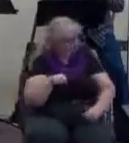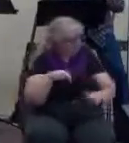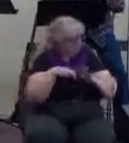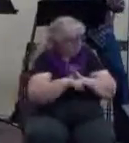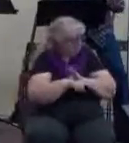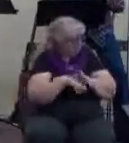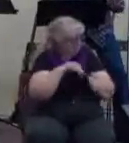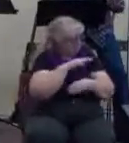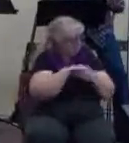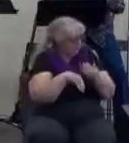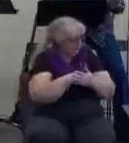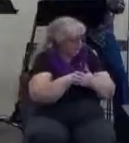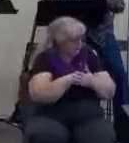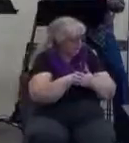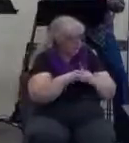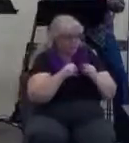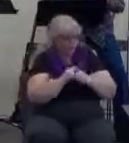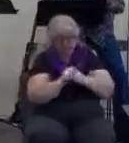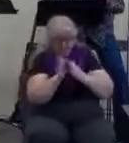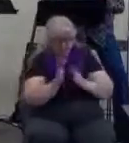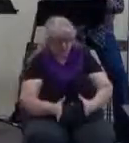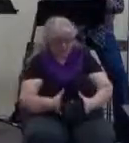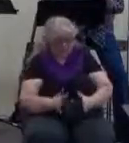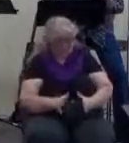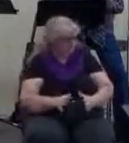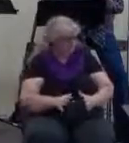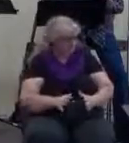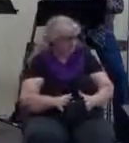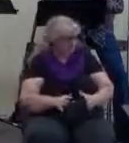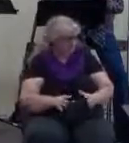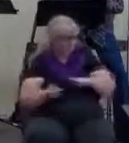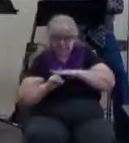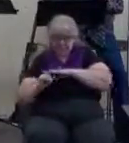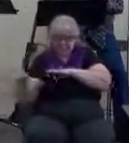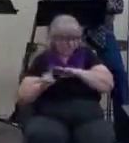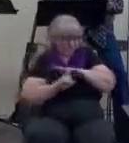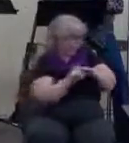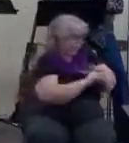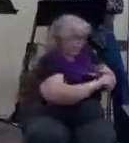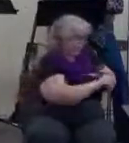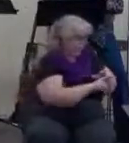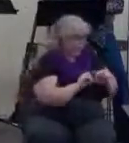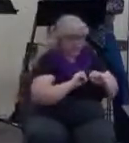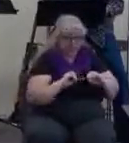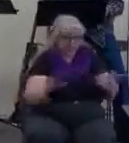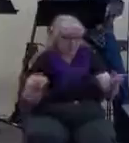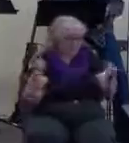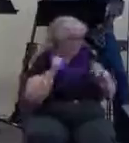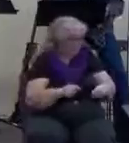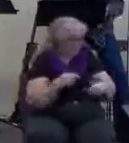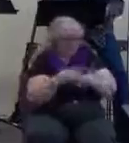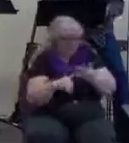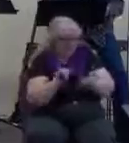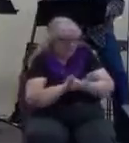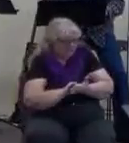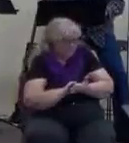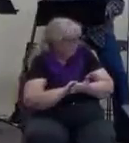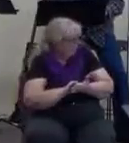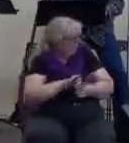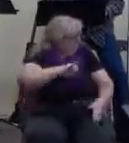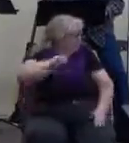his followers were dispersed, and it all came to nothing. And after him, Judas